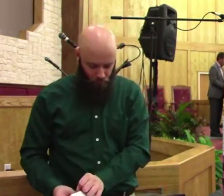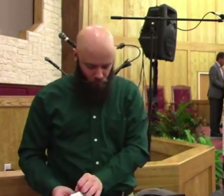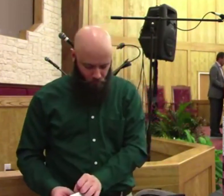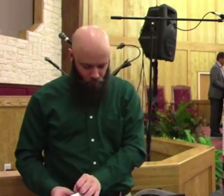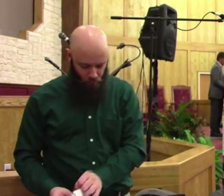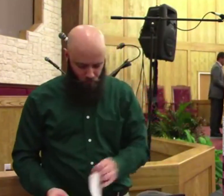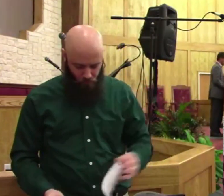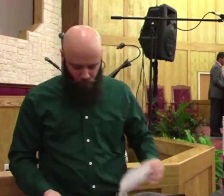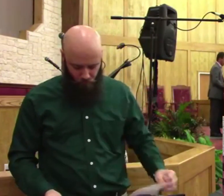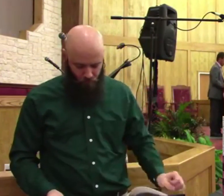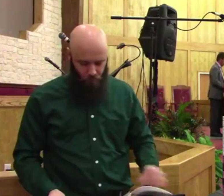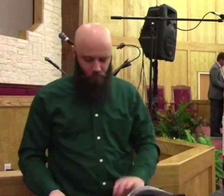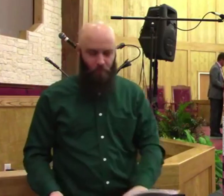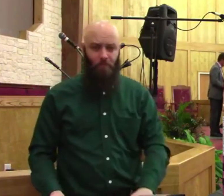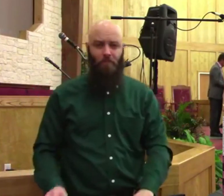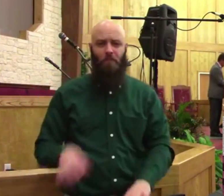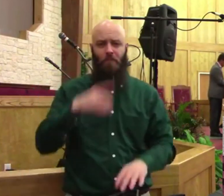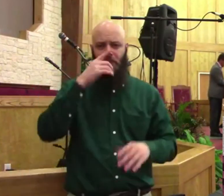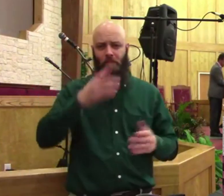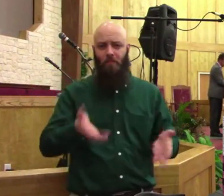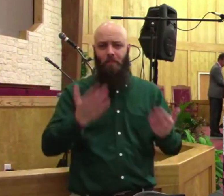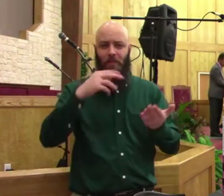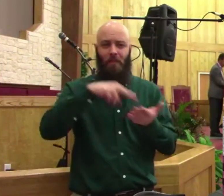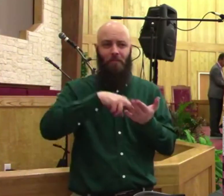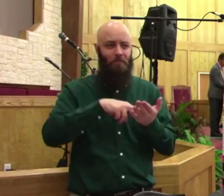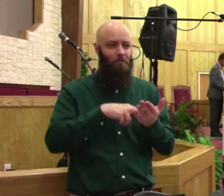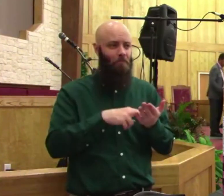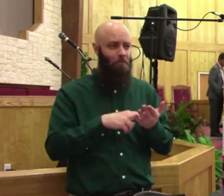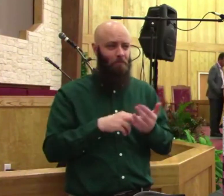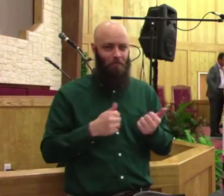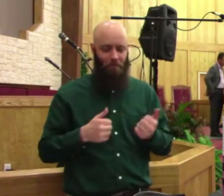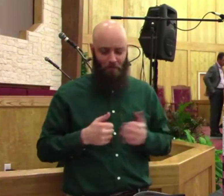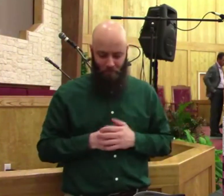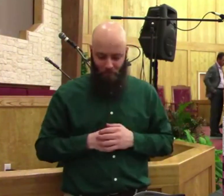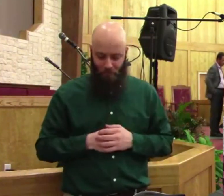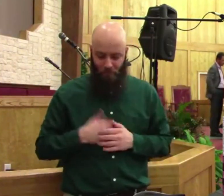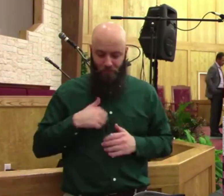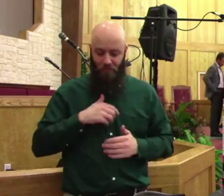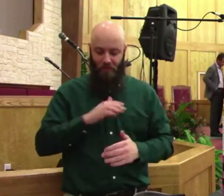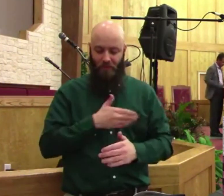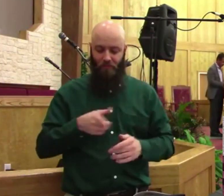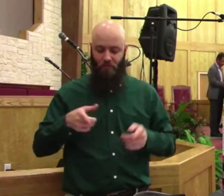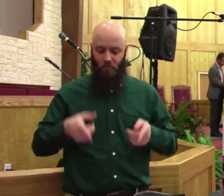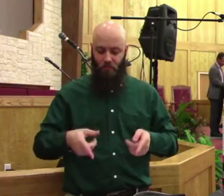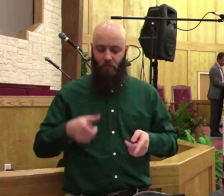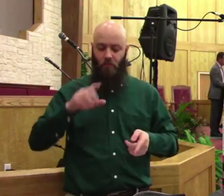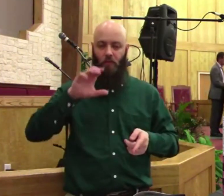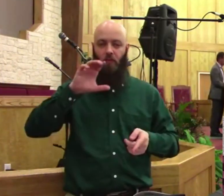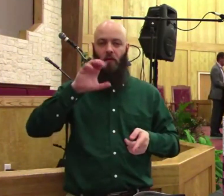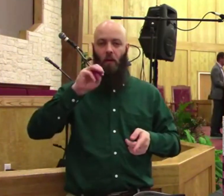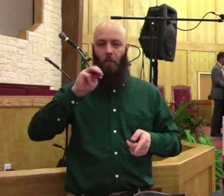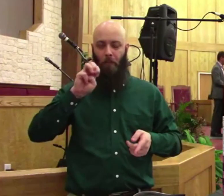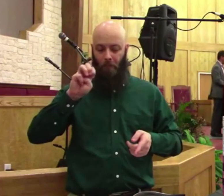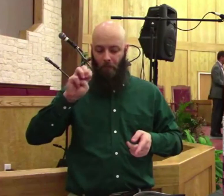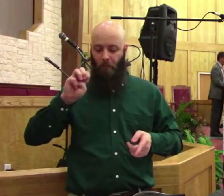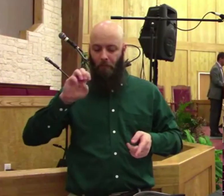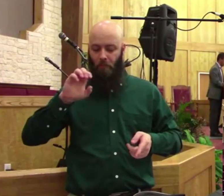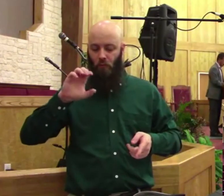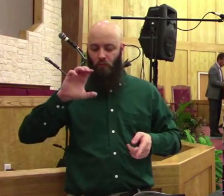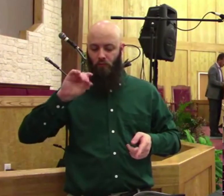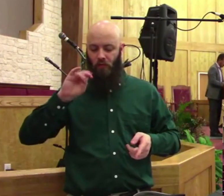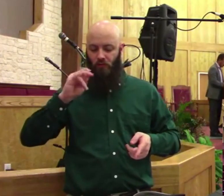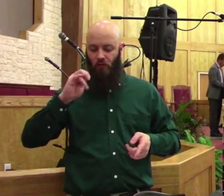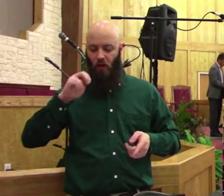Let us all rise, please. I'm going to sing, Come Christians, Join to Sing. It's on page 5 of